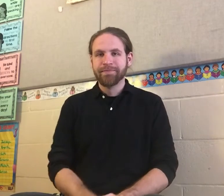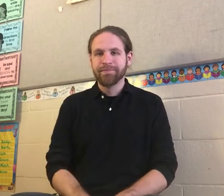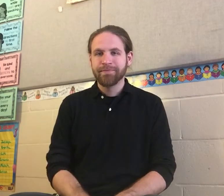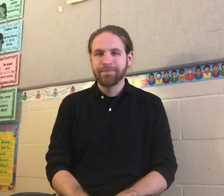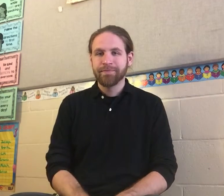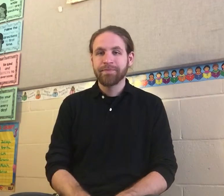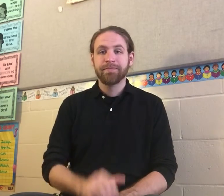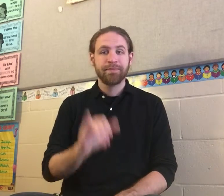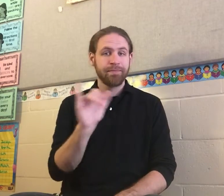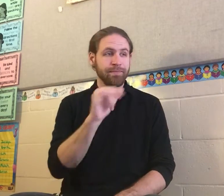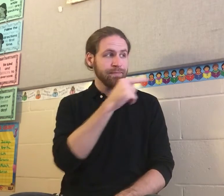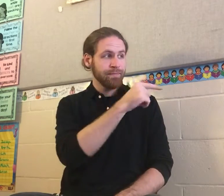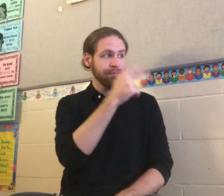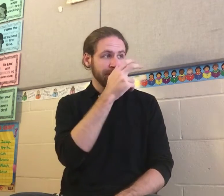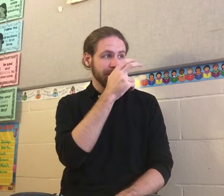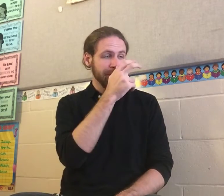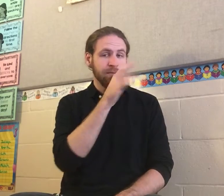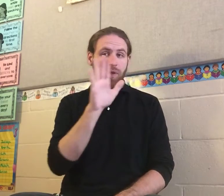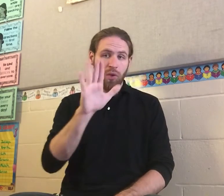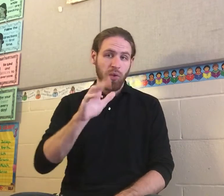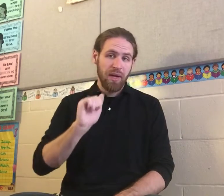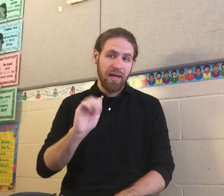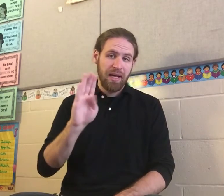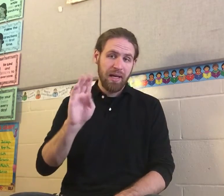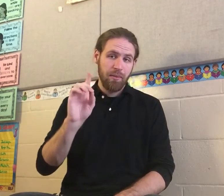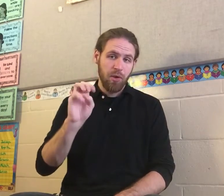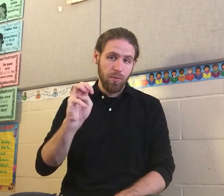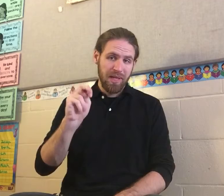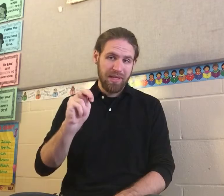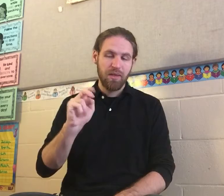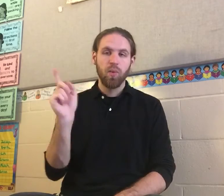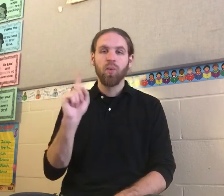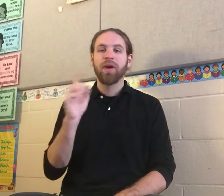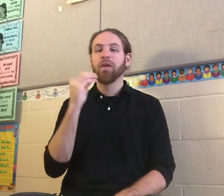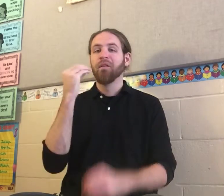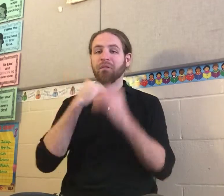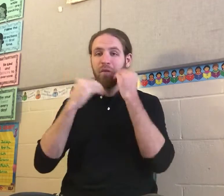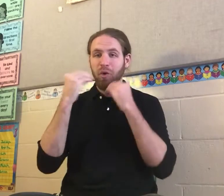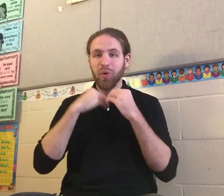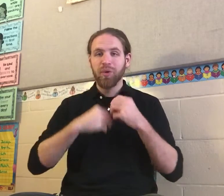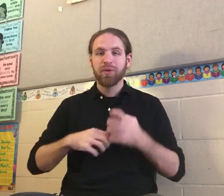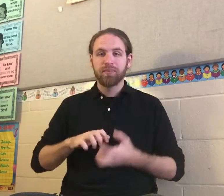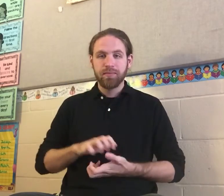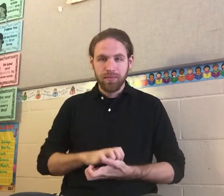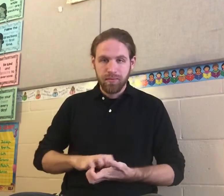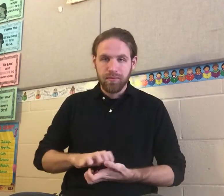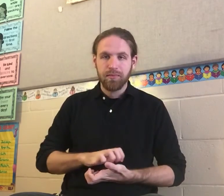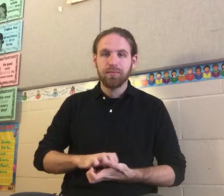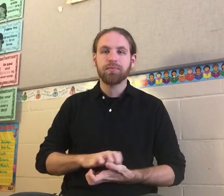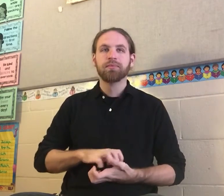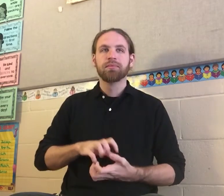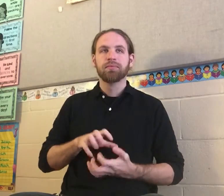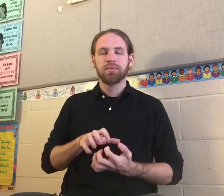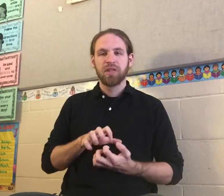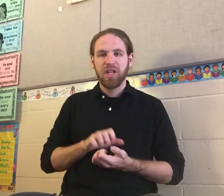Like an insect, your abdomen is where you digest your food or break it down so your body can use it to grow and stay healthy.